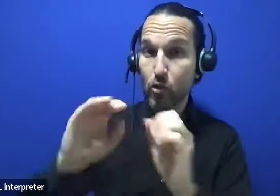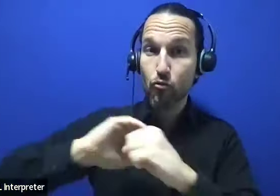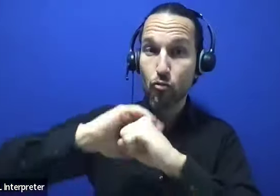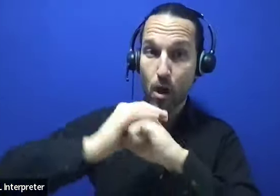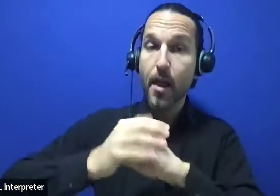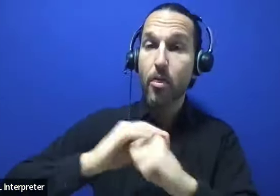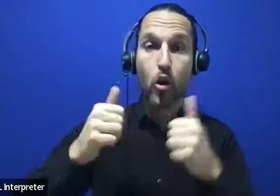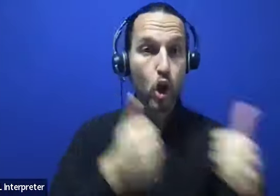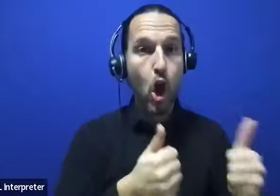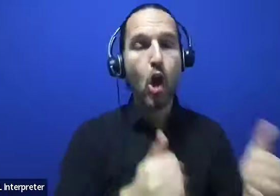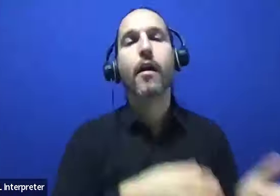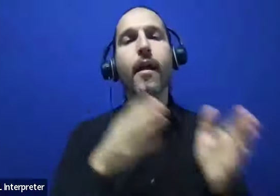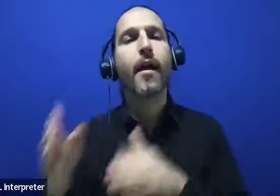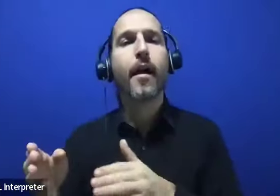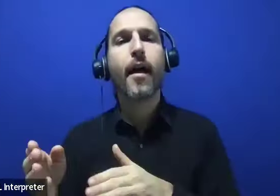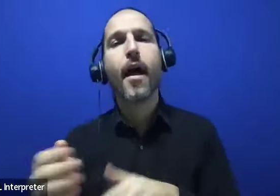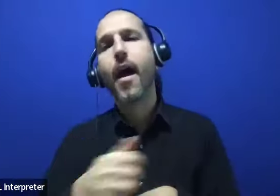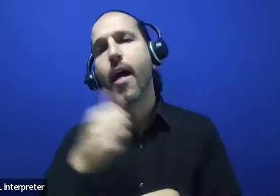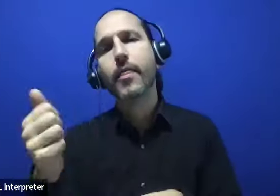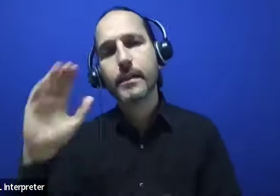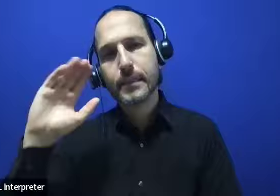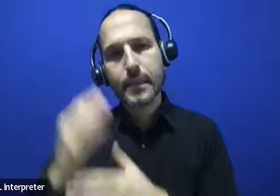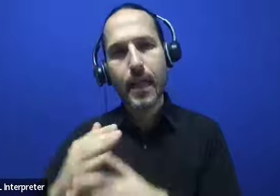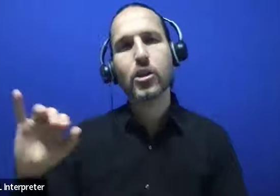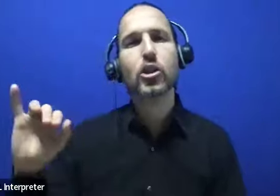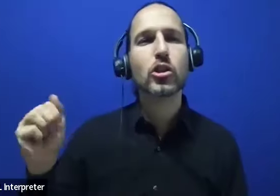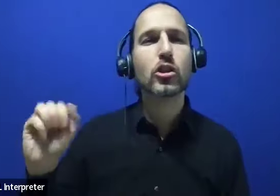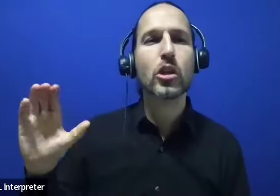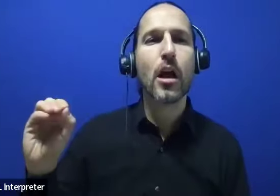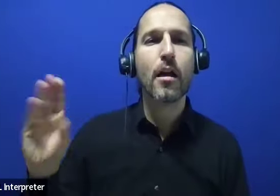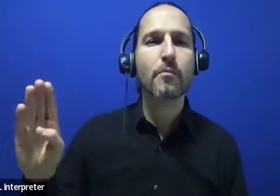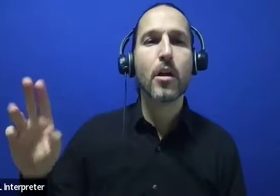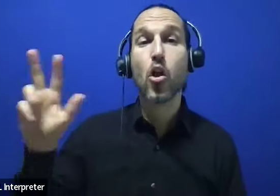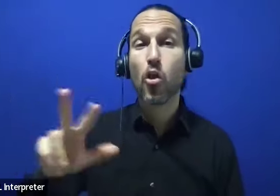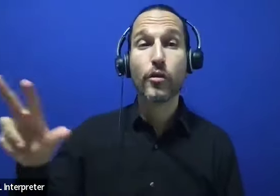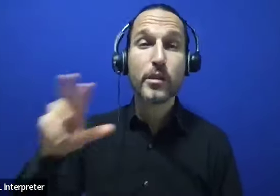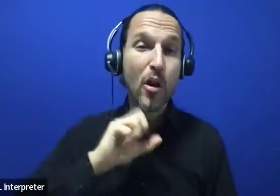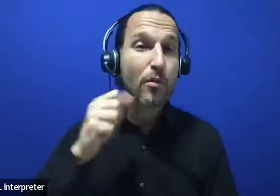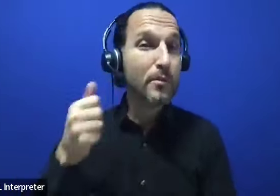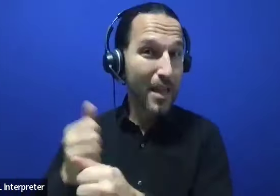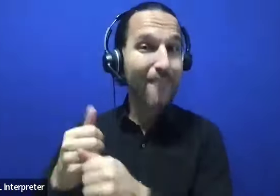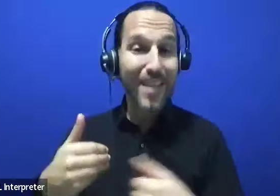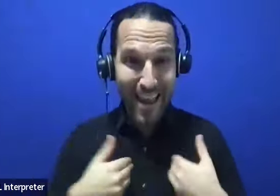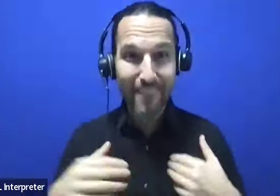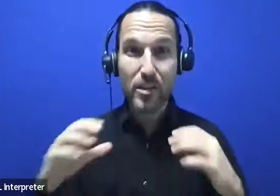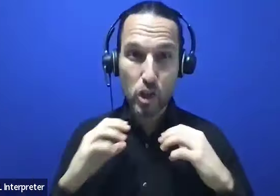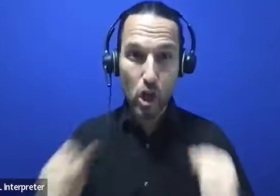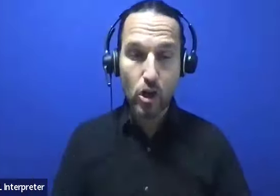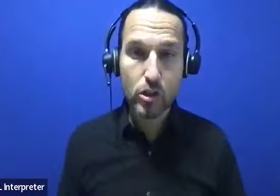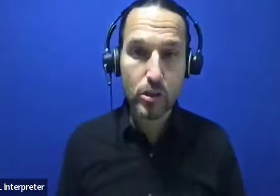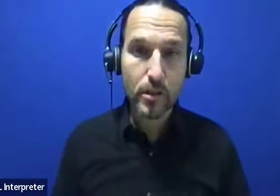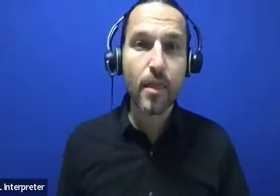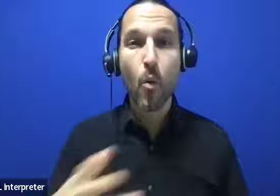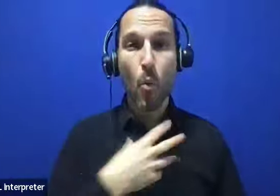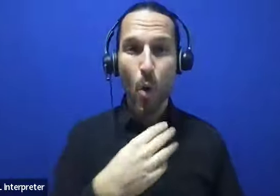But this is a retina of my son, Jacob, who's 33 years old and has Charge syndrome. And, it looks